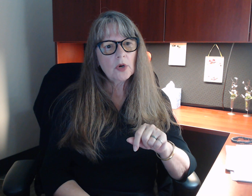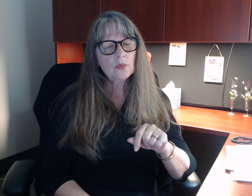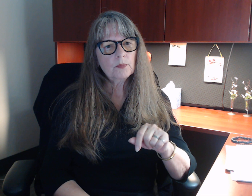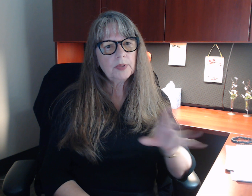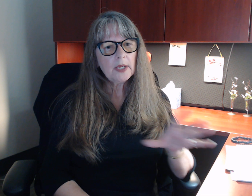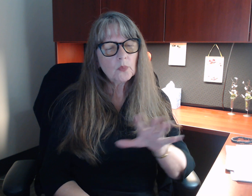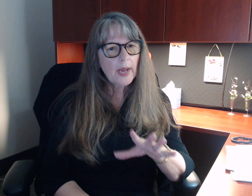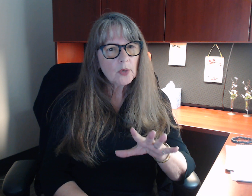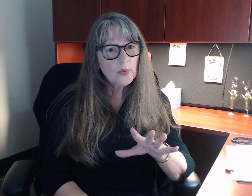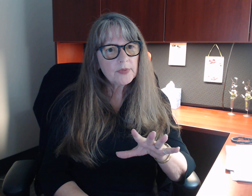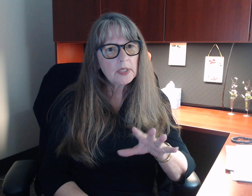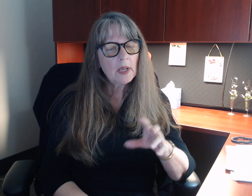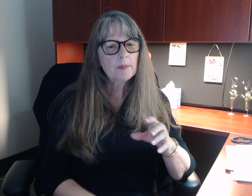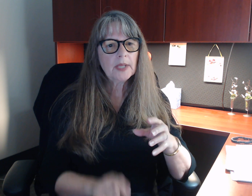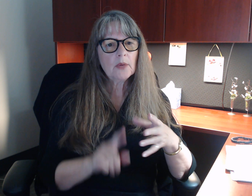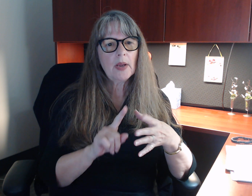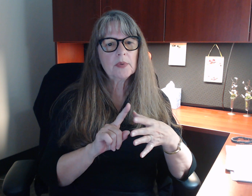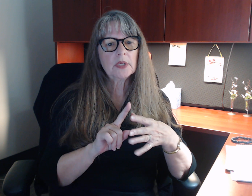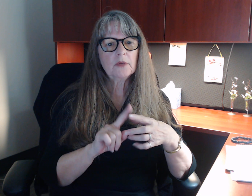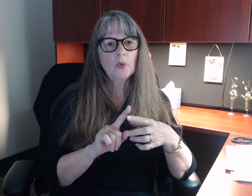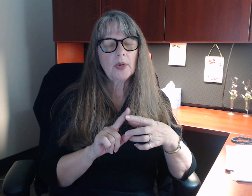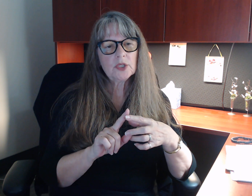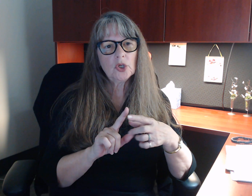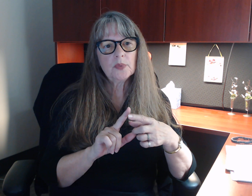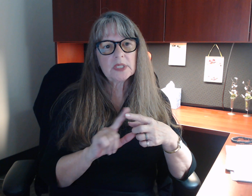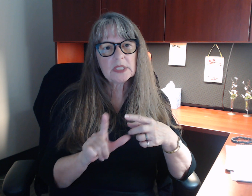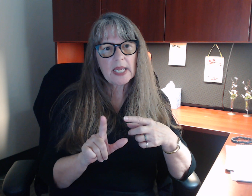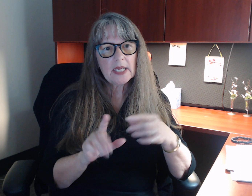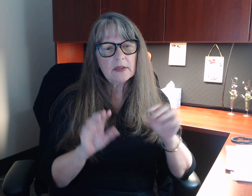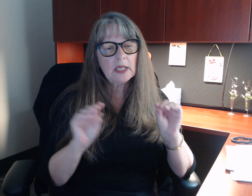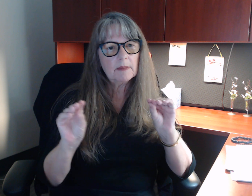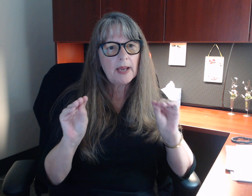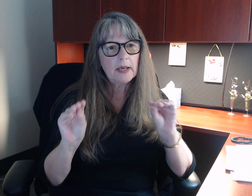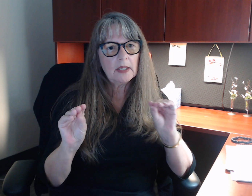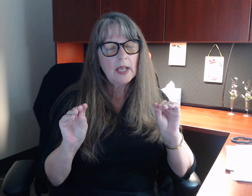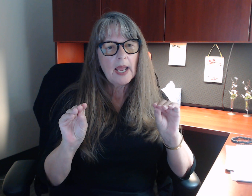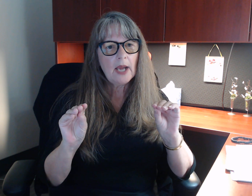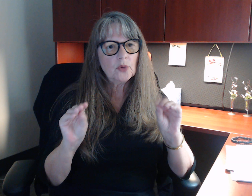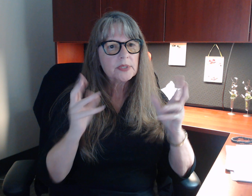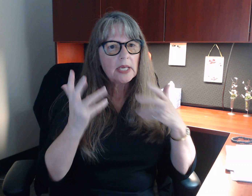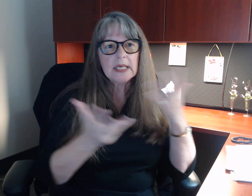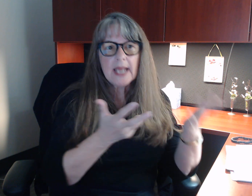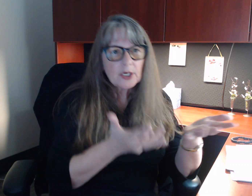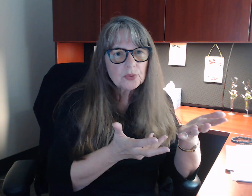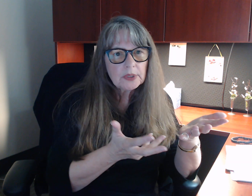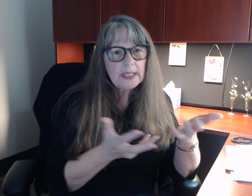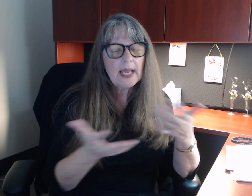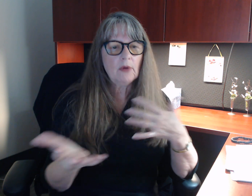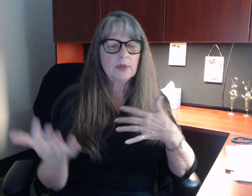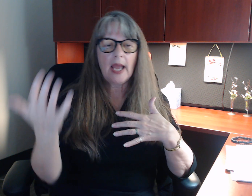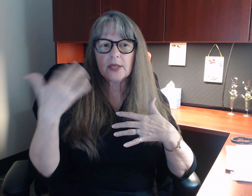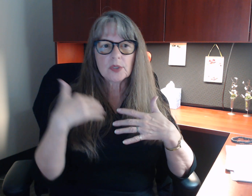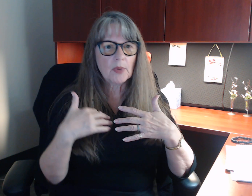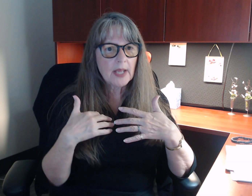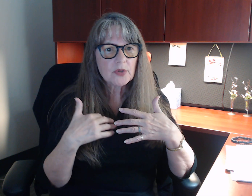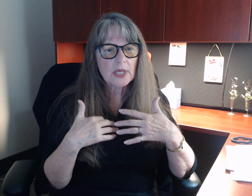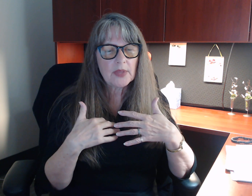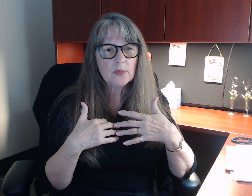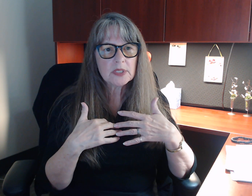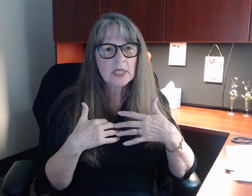So play around with it. Play around with the different ways that you would say it. Think about it, how you would say it naturally, ask someone else how they would say